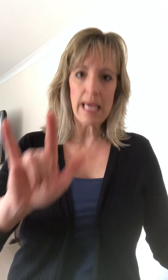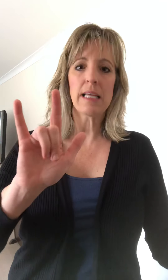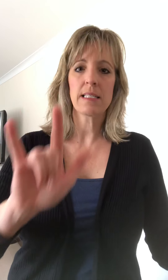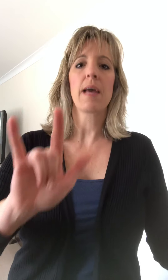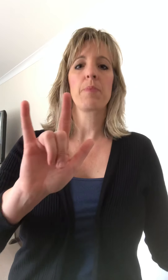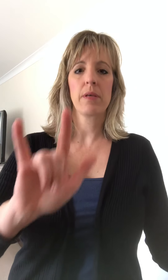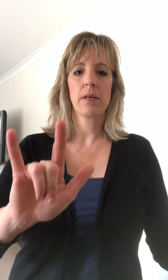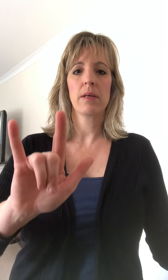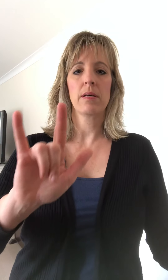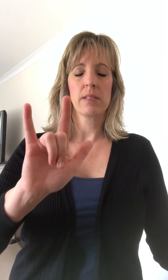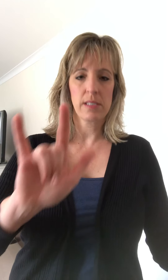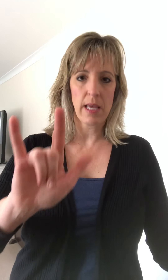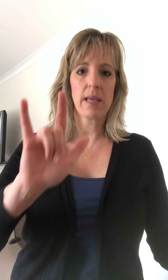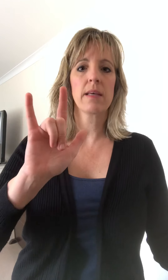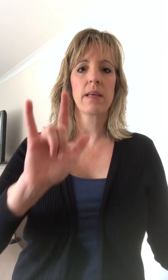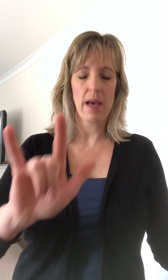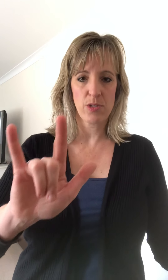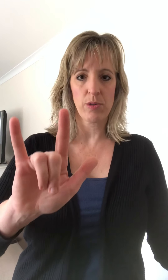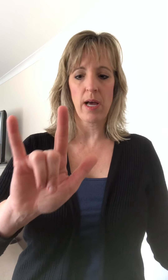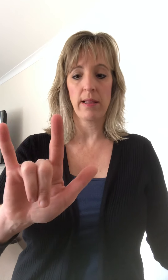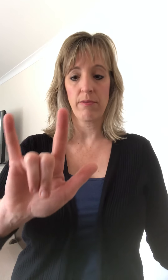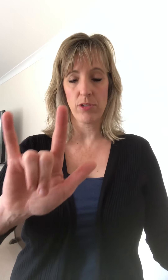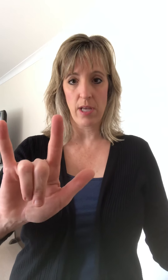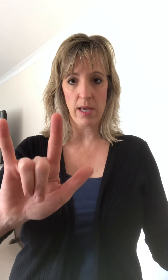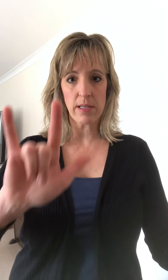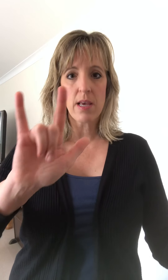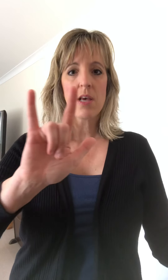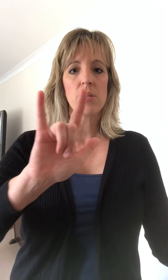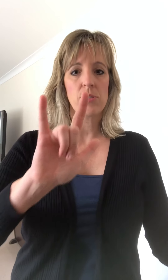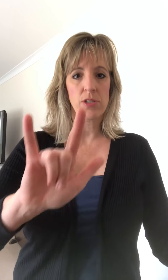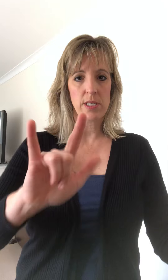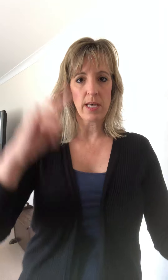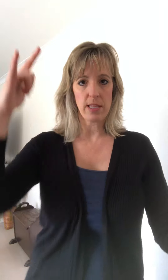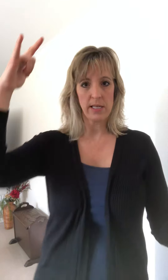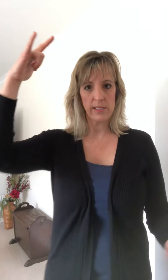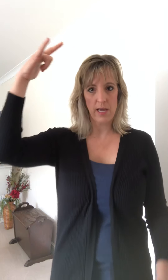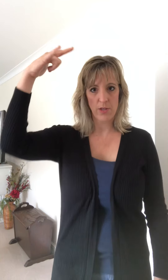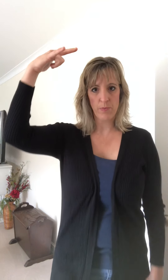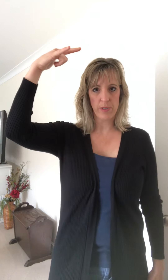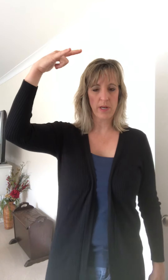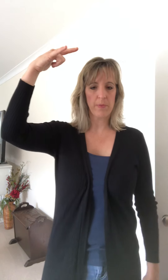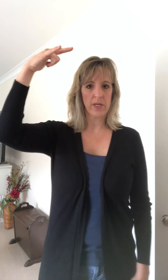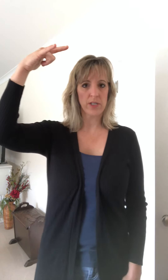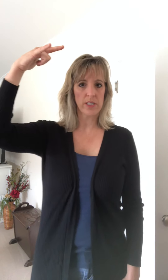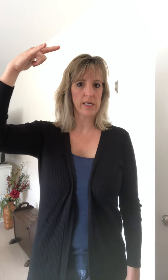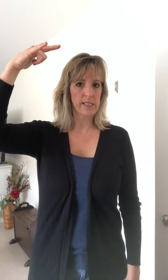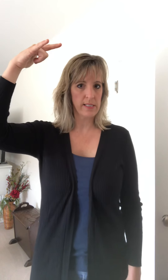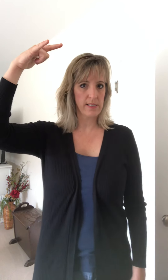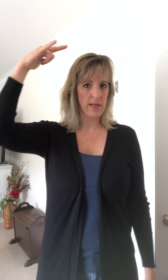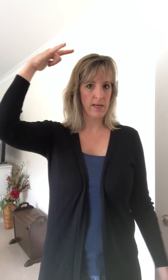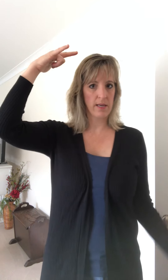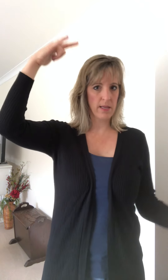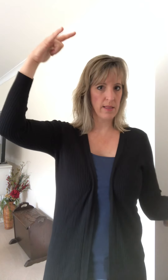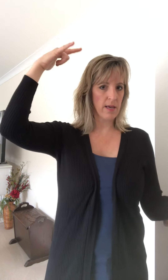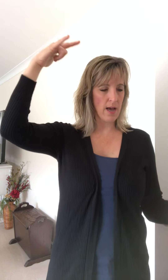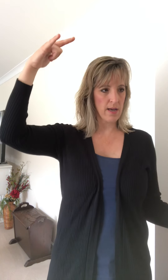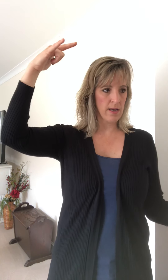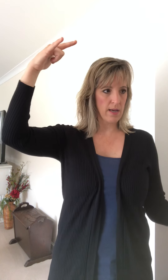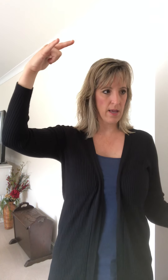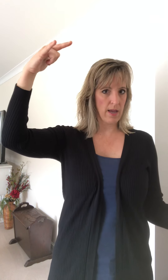slang type slang casual I love you sign. So you take this and you put it up here in the